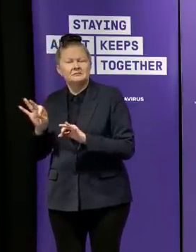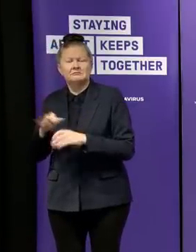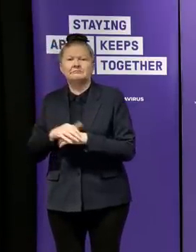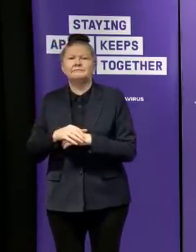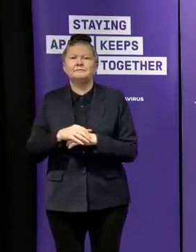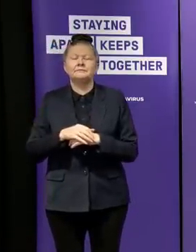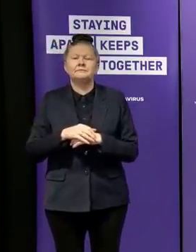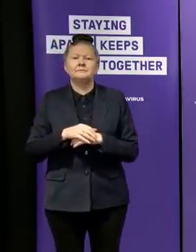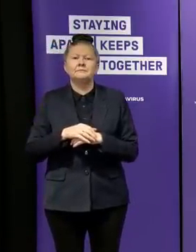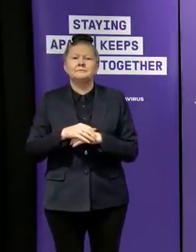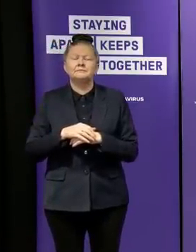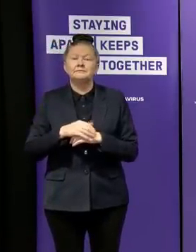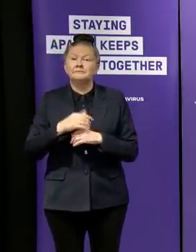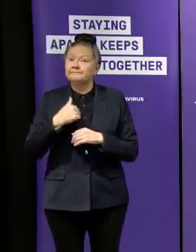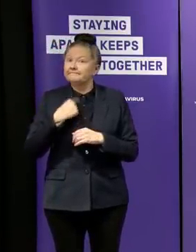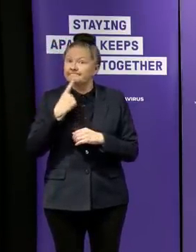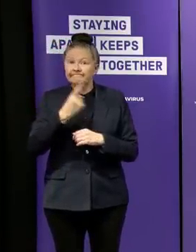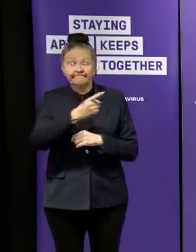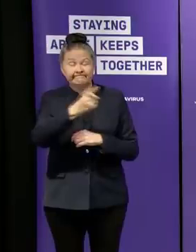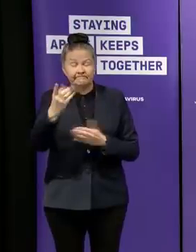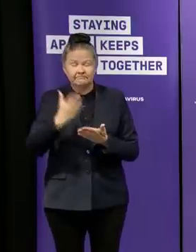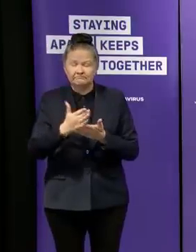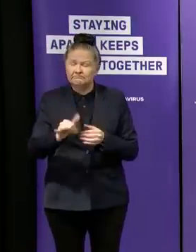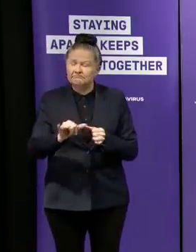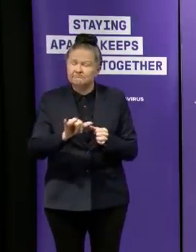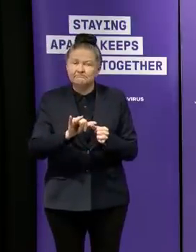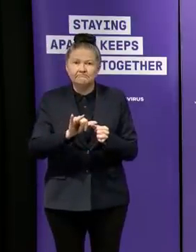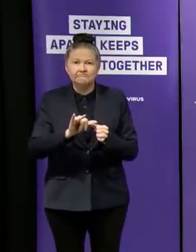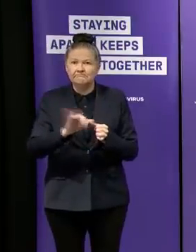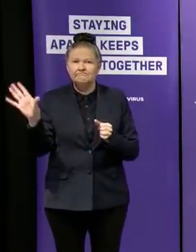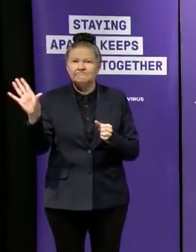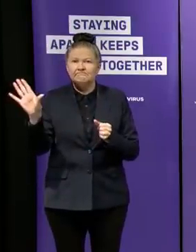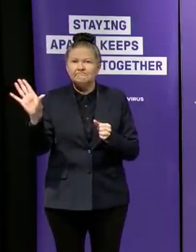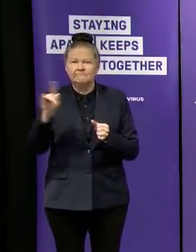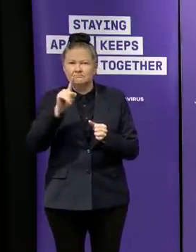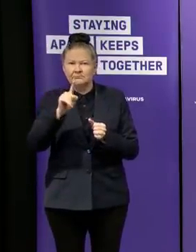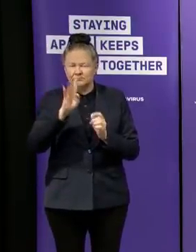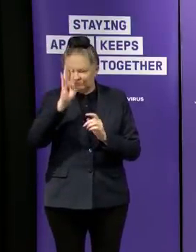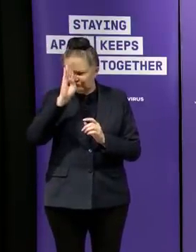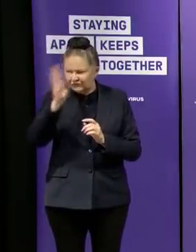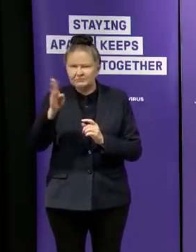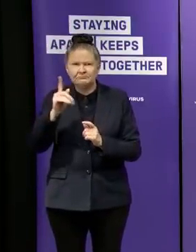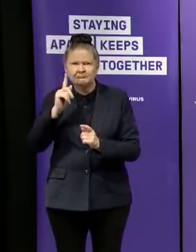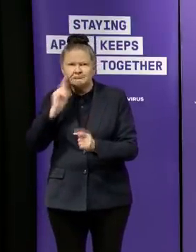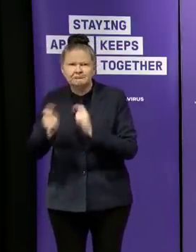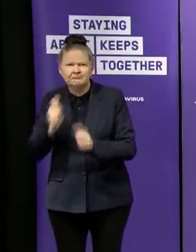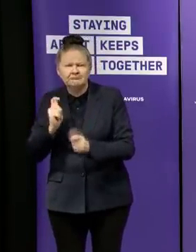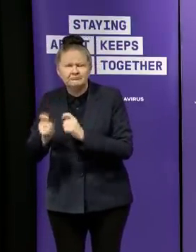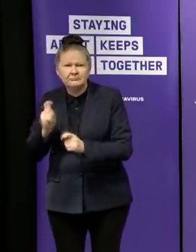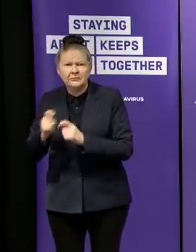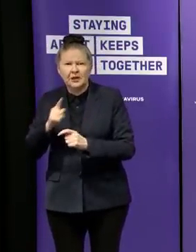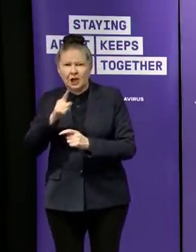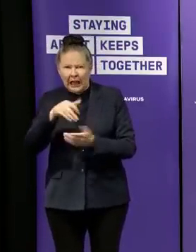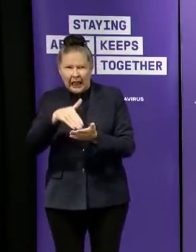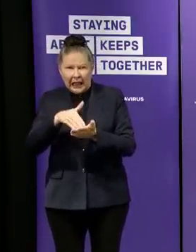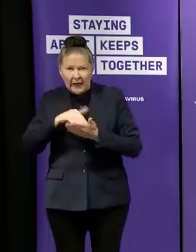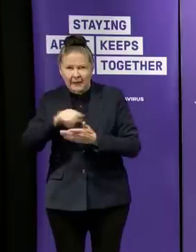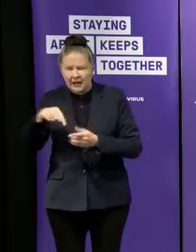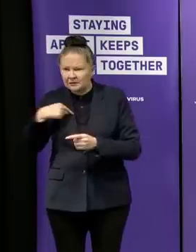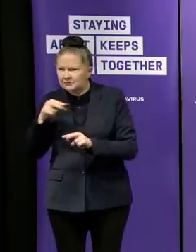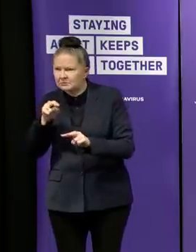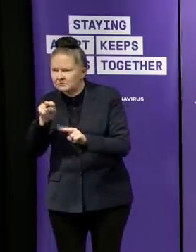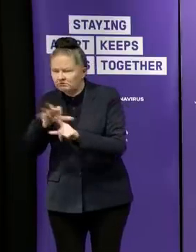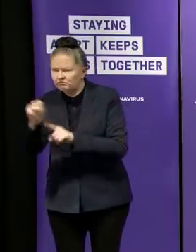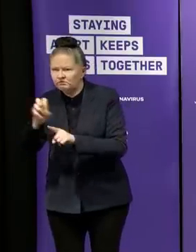can't overstate enough the importance of testing to give us the eyes and the ears and the early warnings as to how we